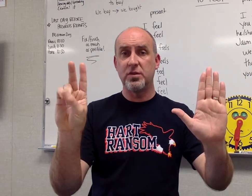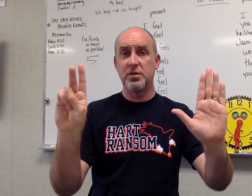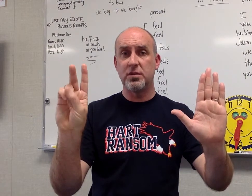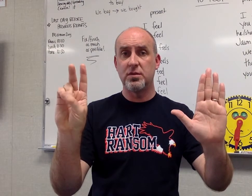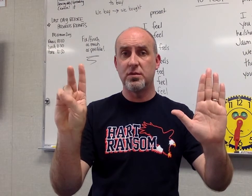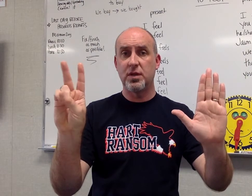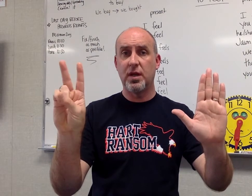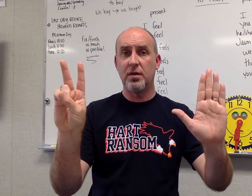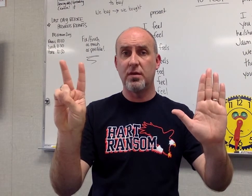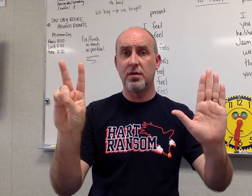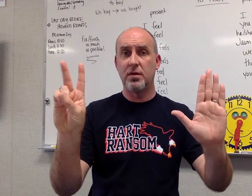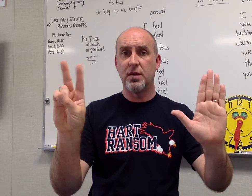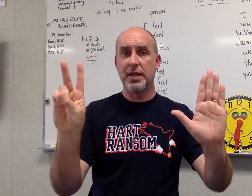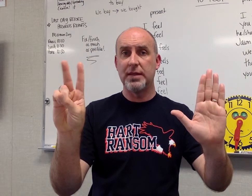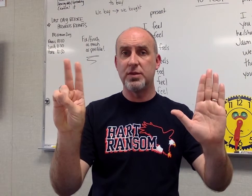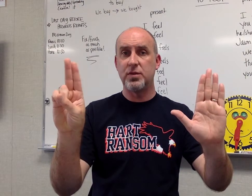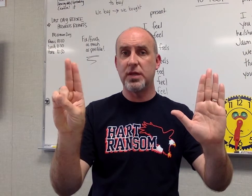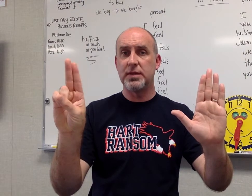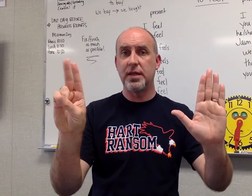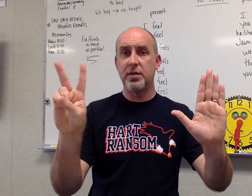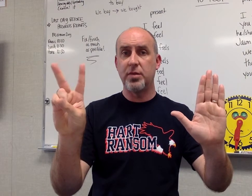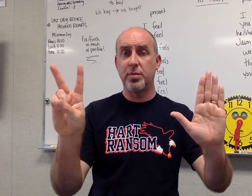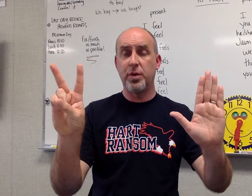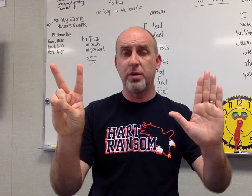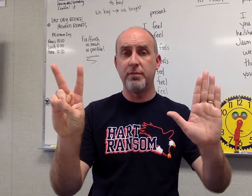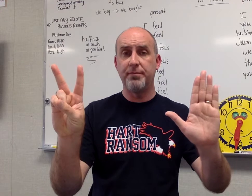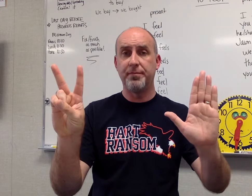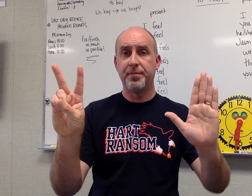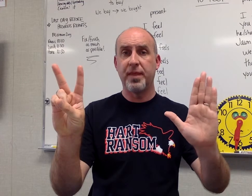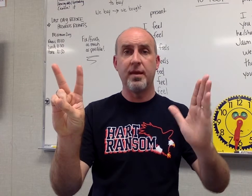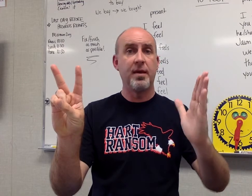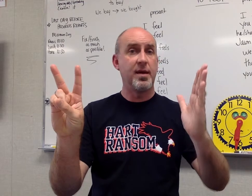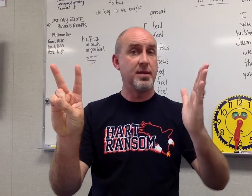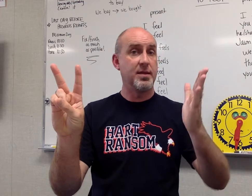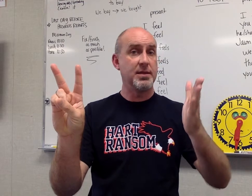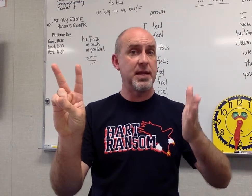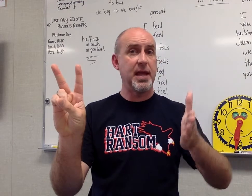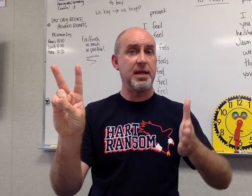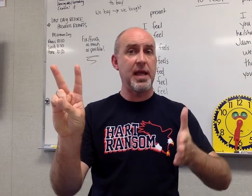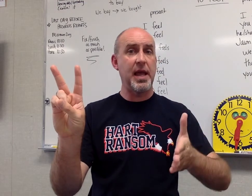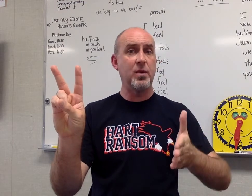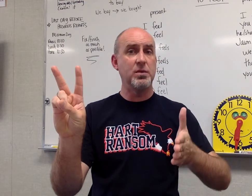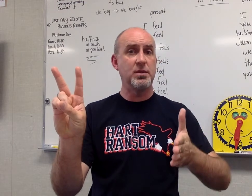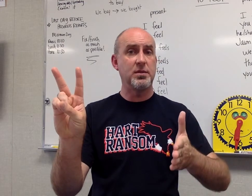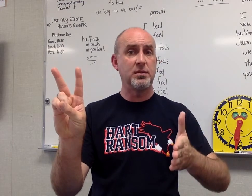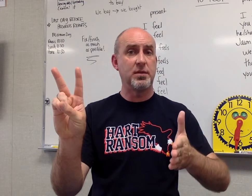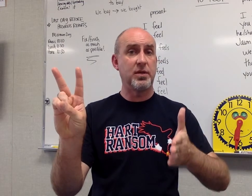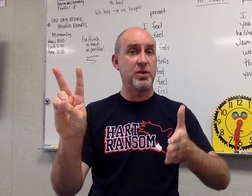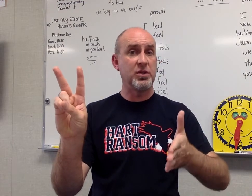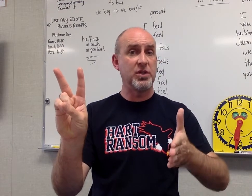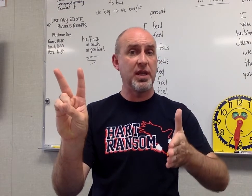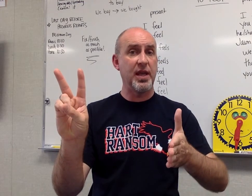fingers, okay? And these two not together but apart. This hand out, like you're going to shake